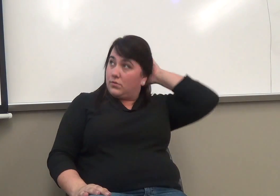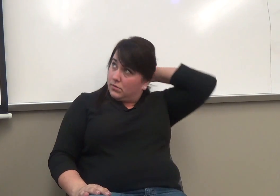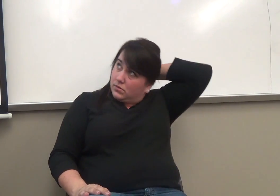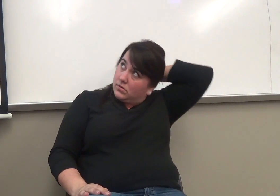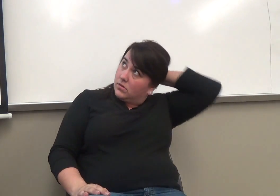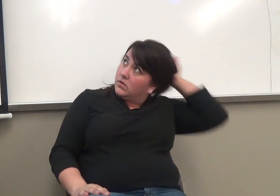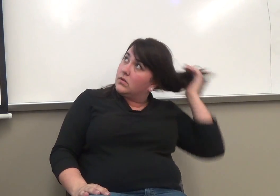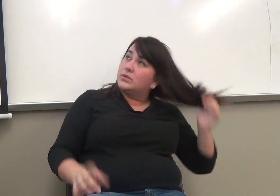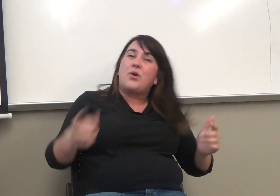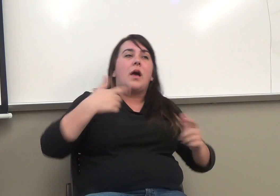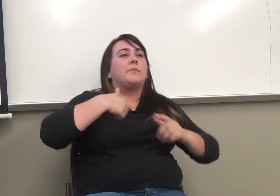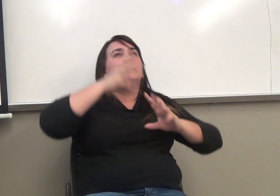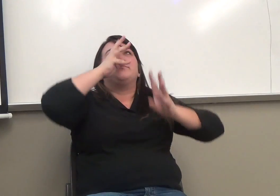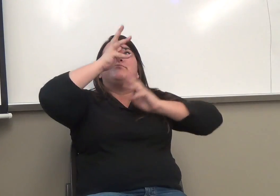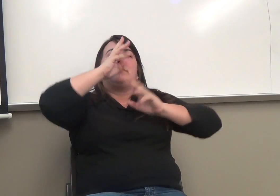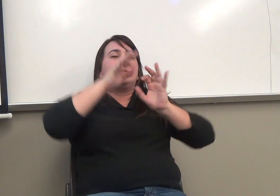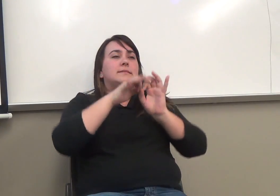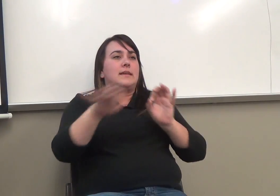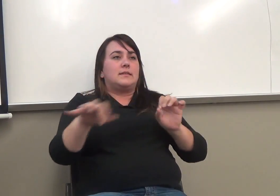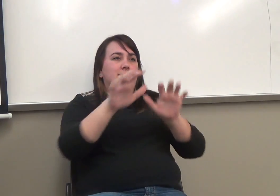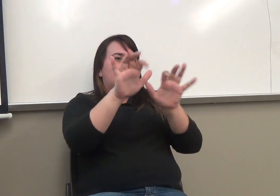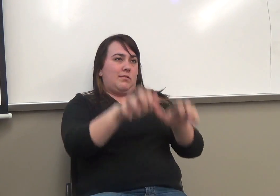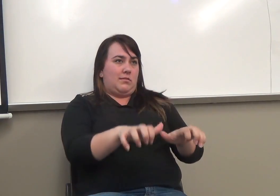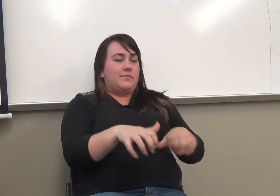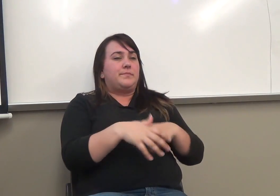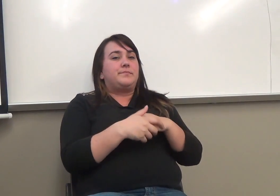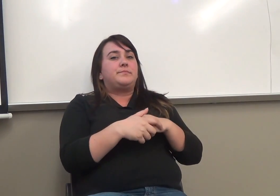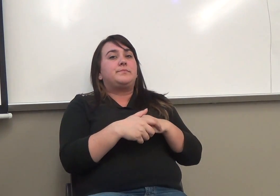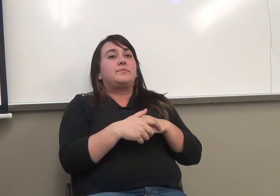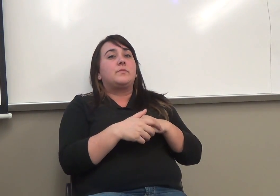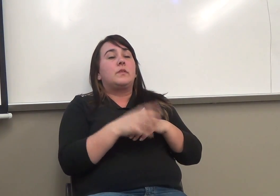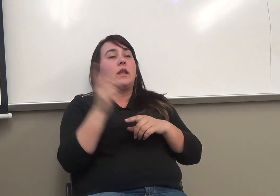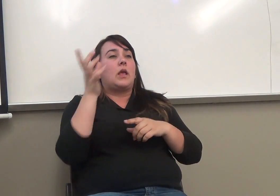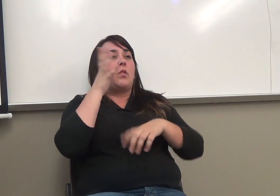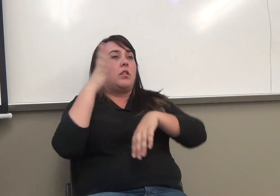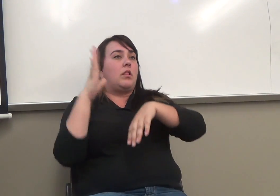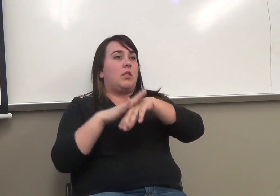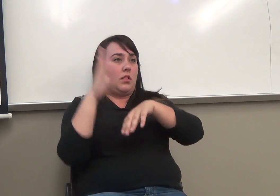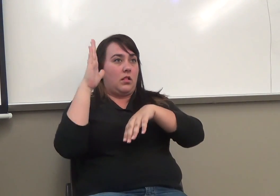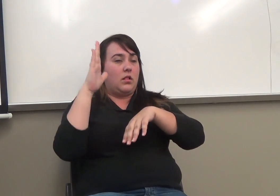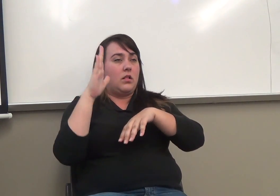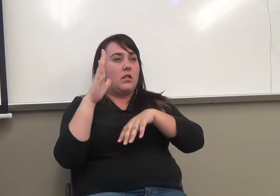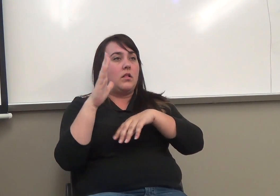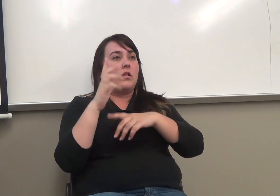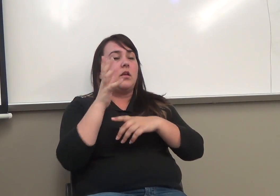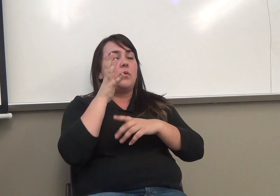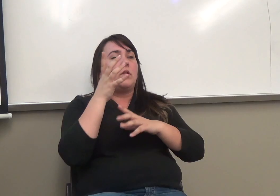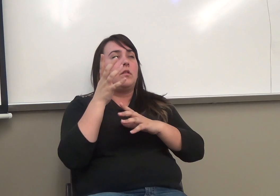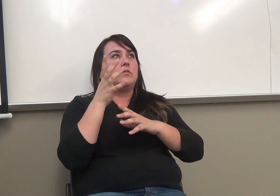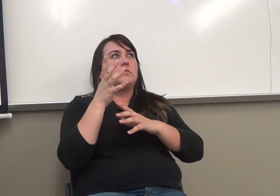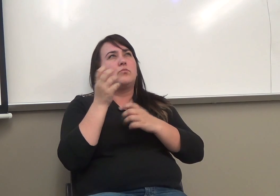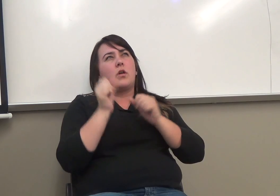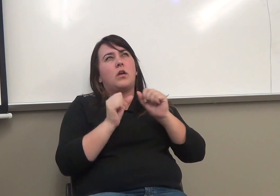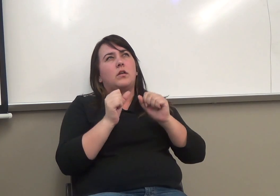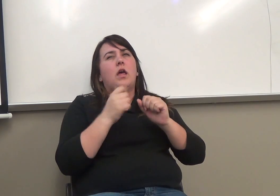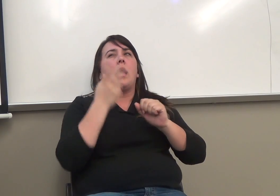sentence here. One thing it's going to do is it will probably, no, I don't think it'll catch this